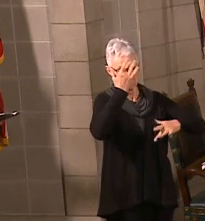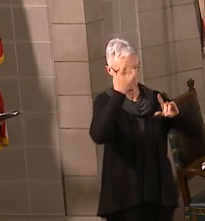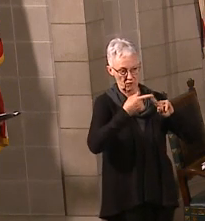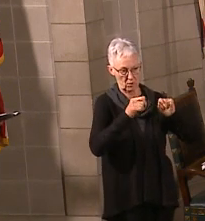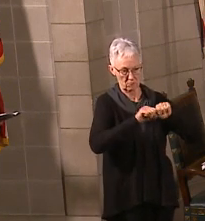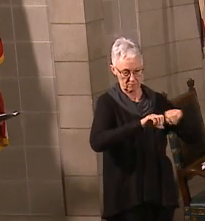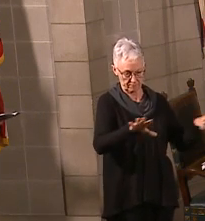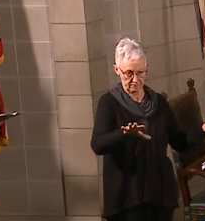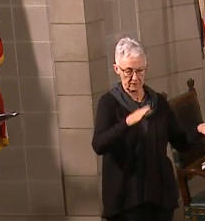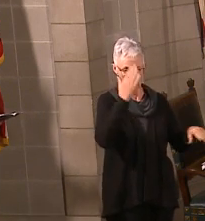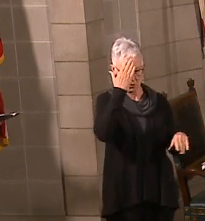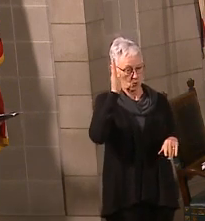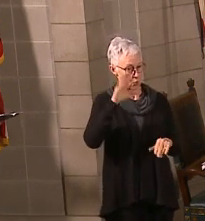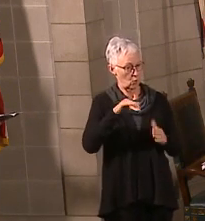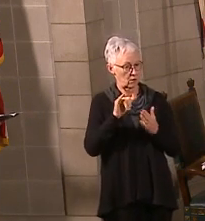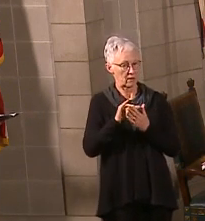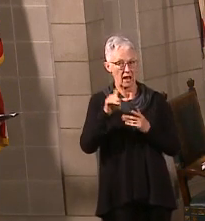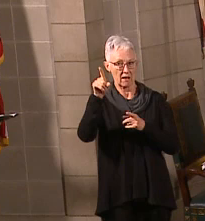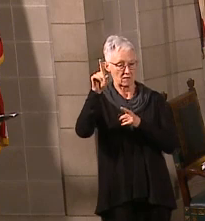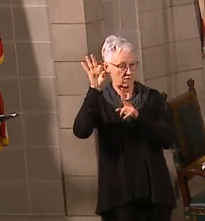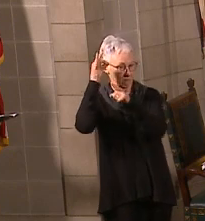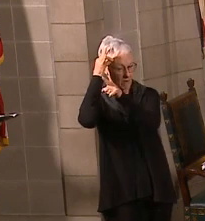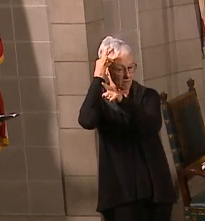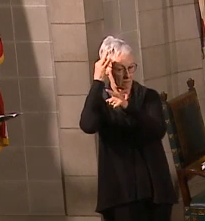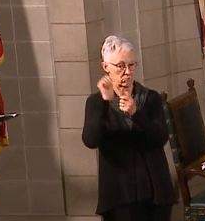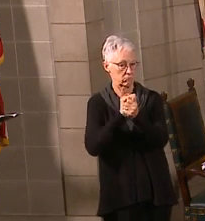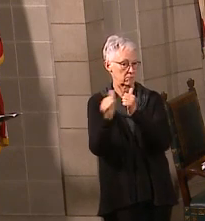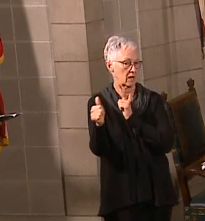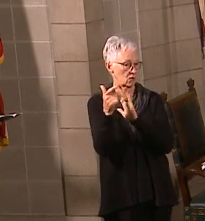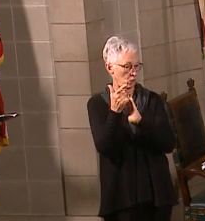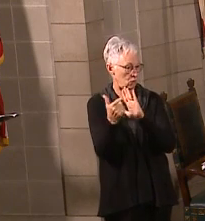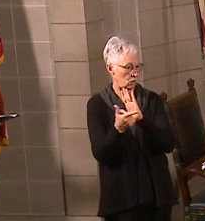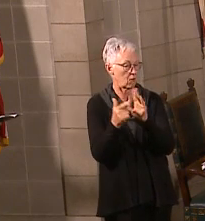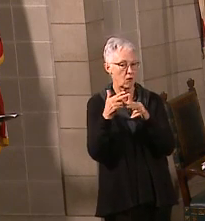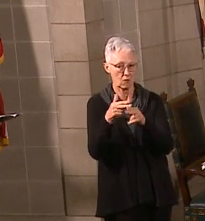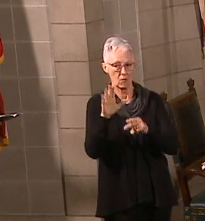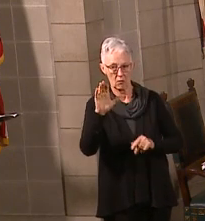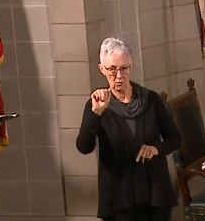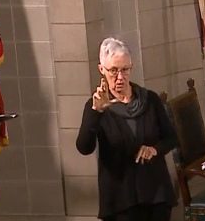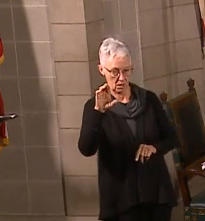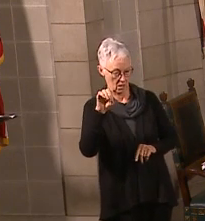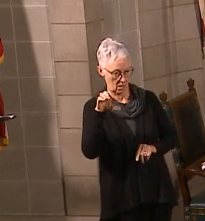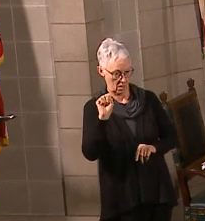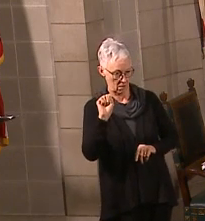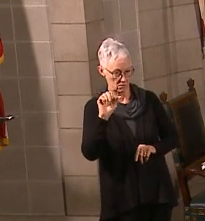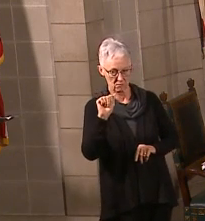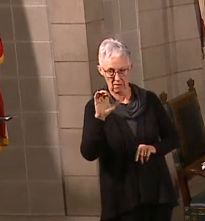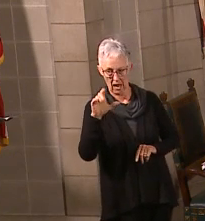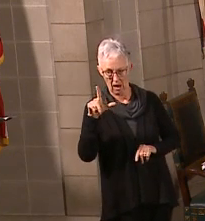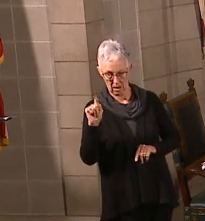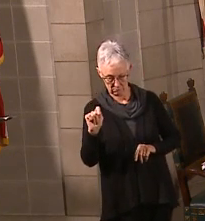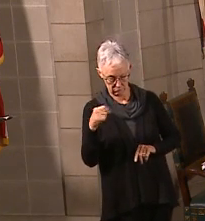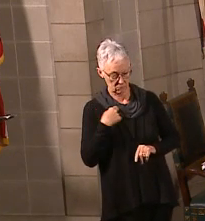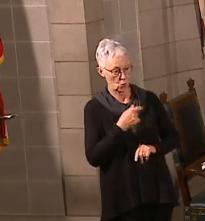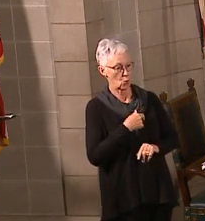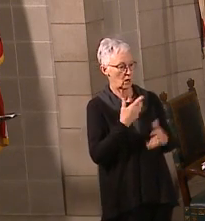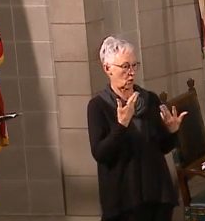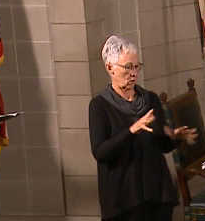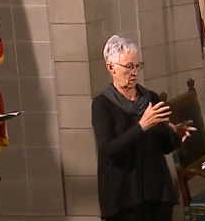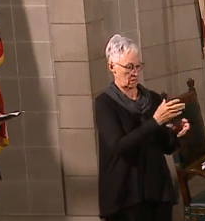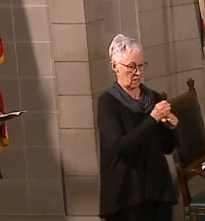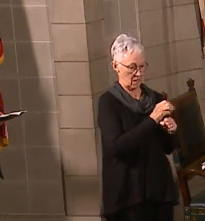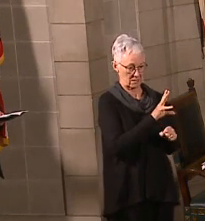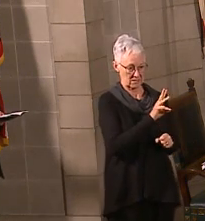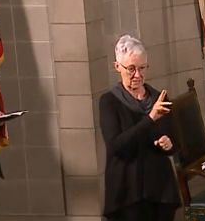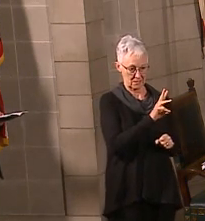the states to be able to fight specifically coronavirus. We have received $625 million here at the state of Nebraska, which represents